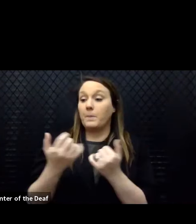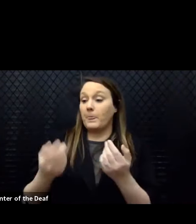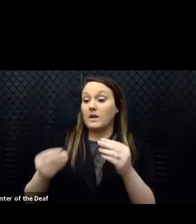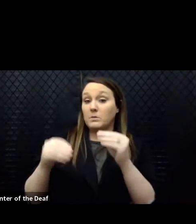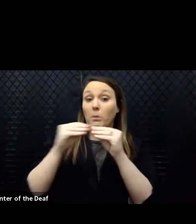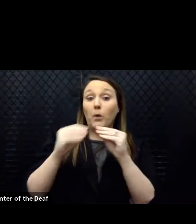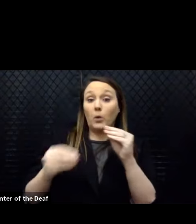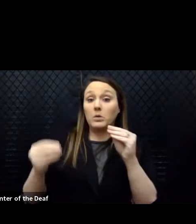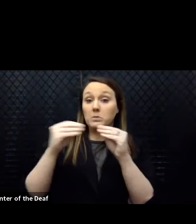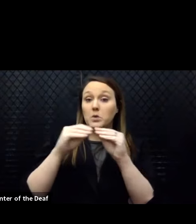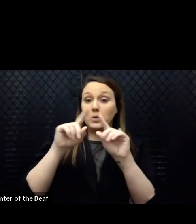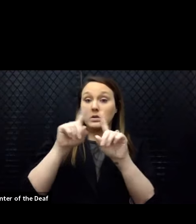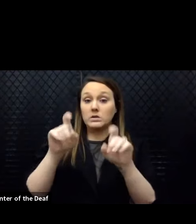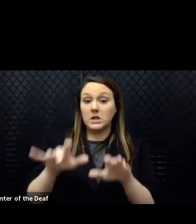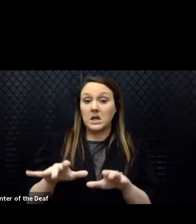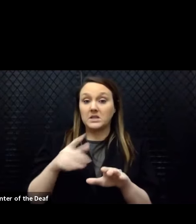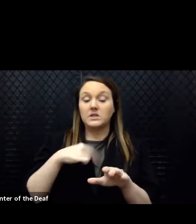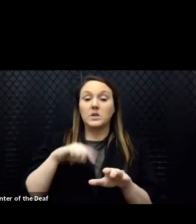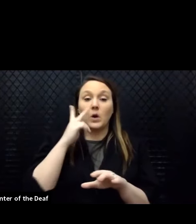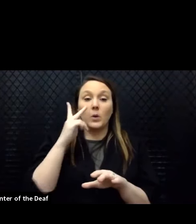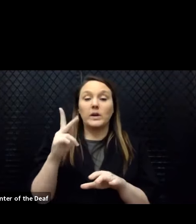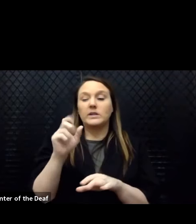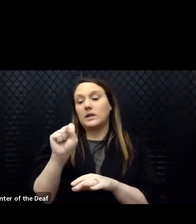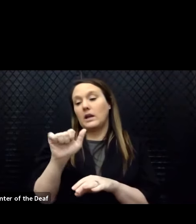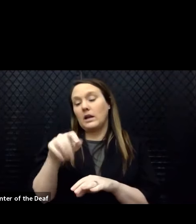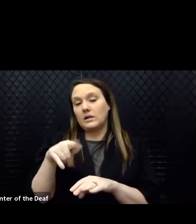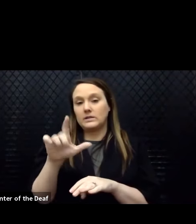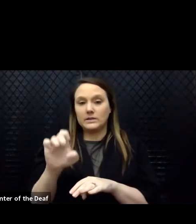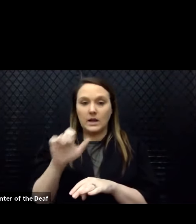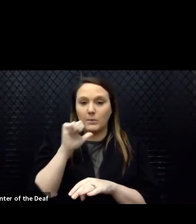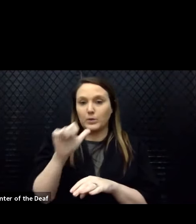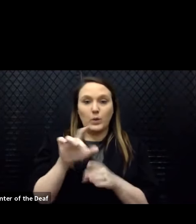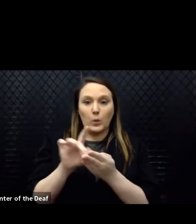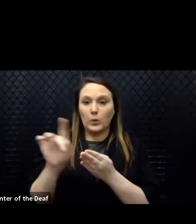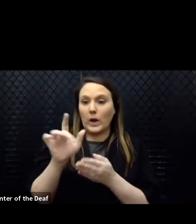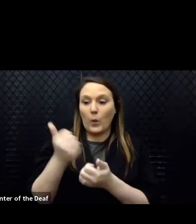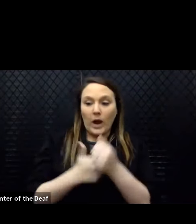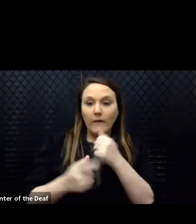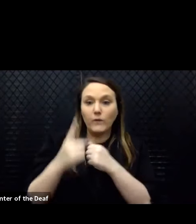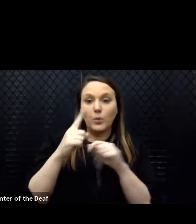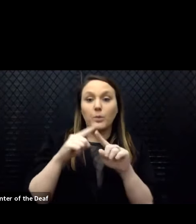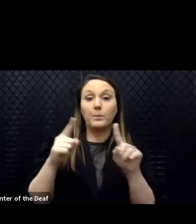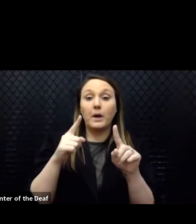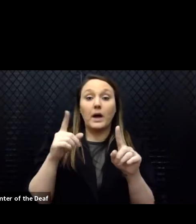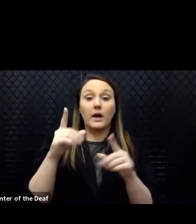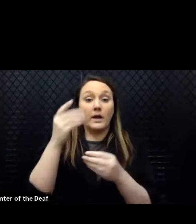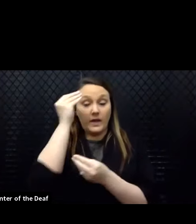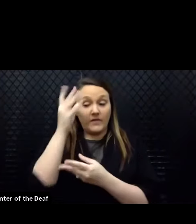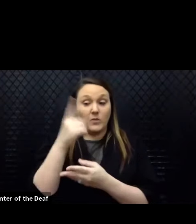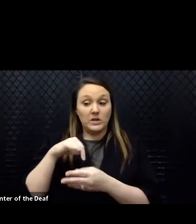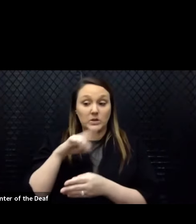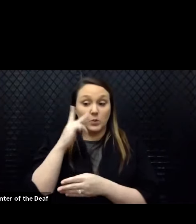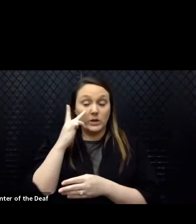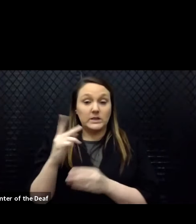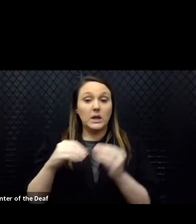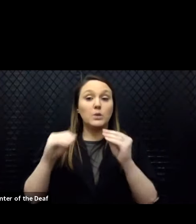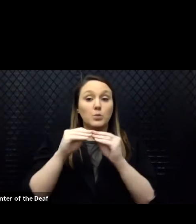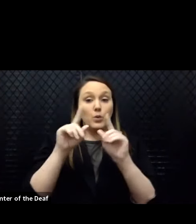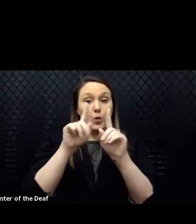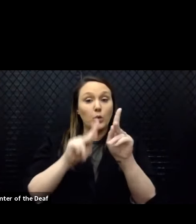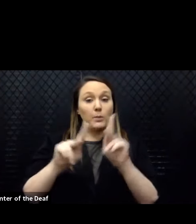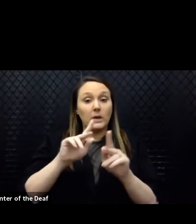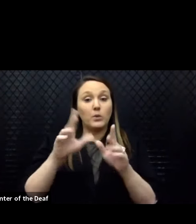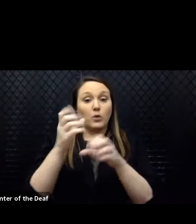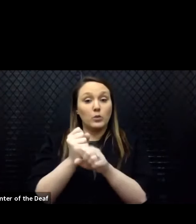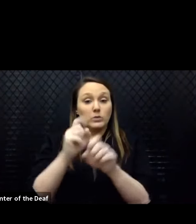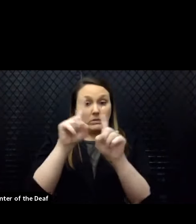So, and again, what we see is a sample. We don't have everybody, but from the data that we see, we are seeing more and more people getting tested. And there's